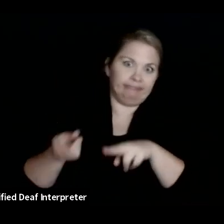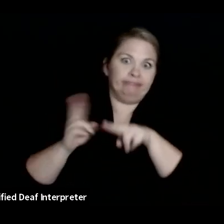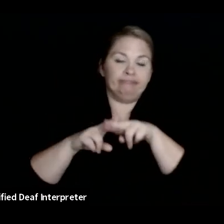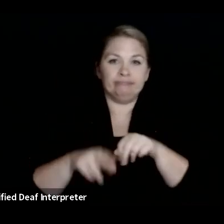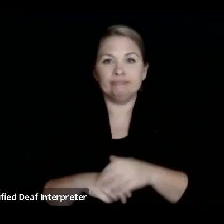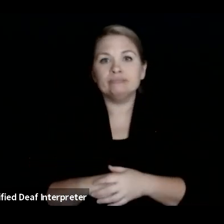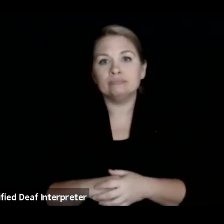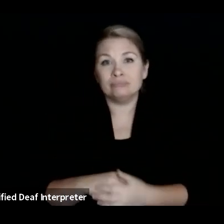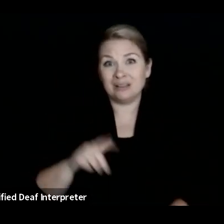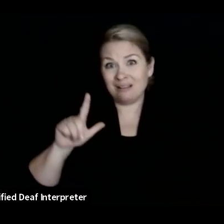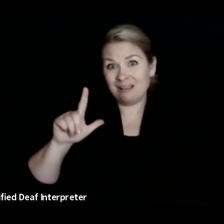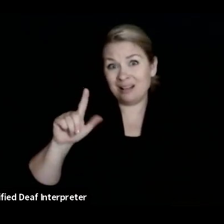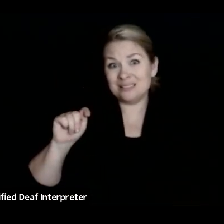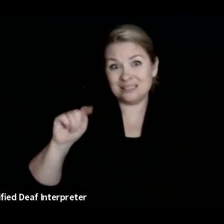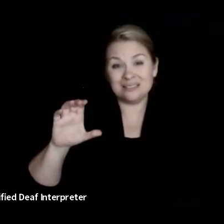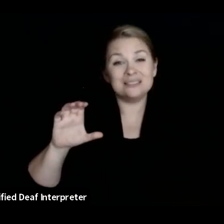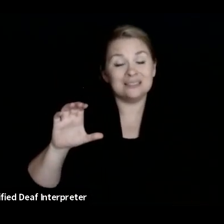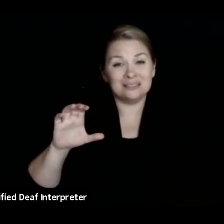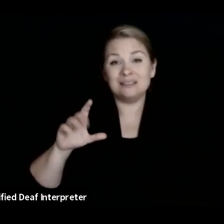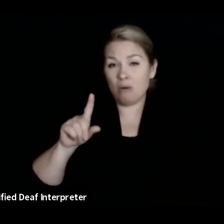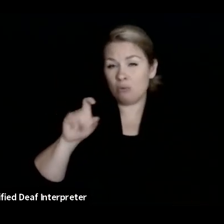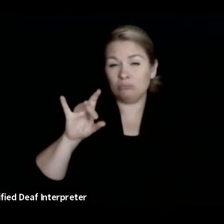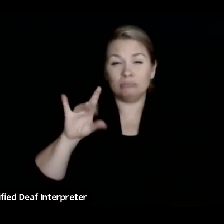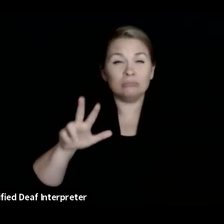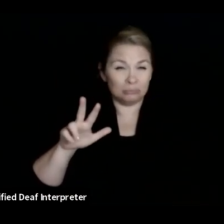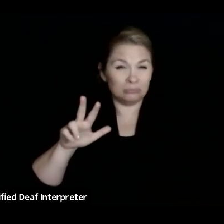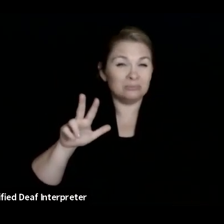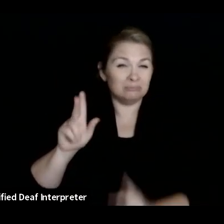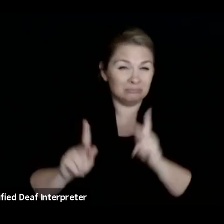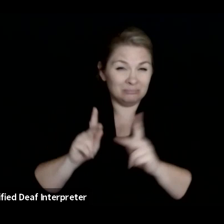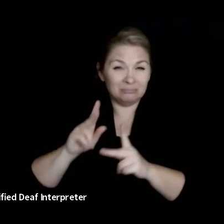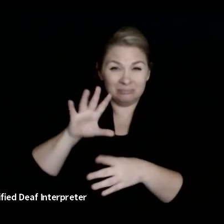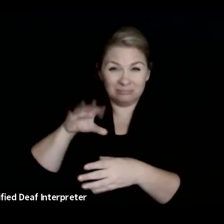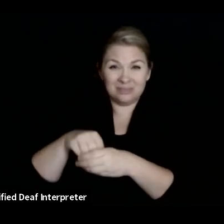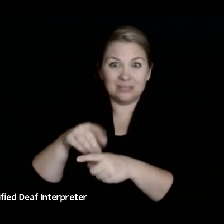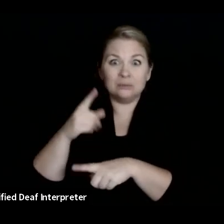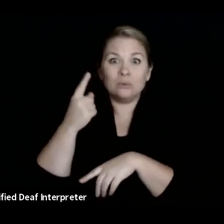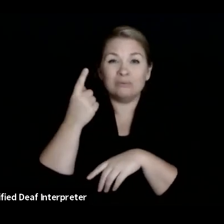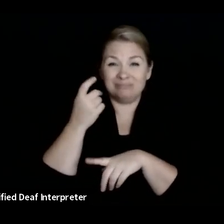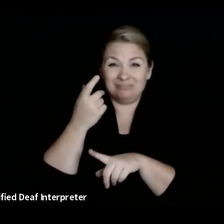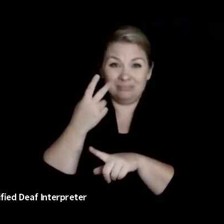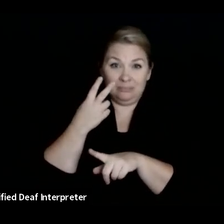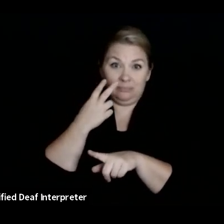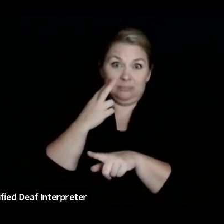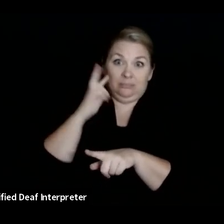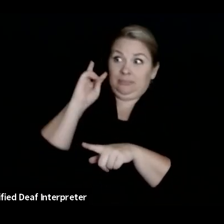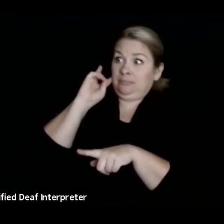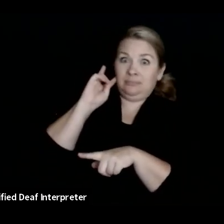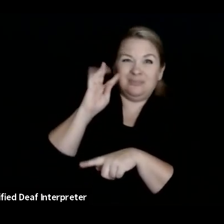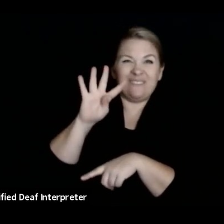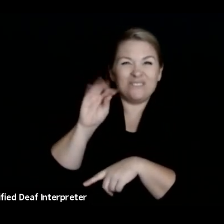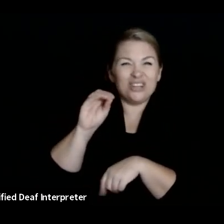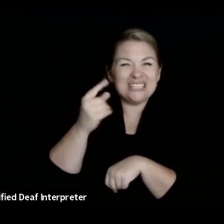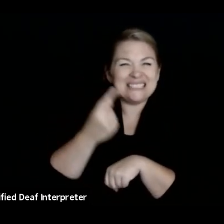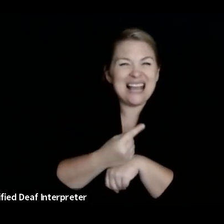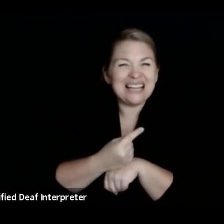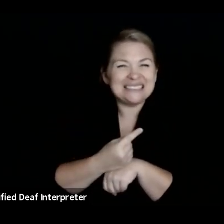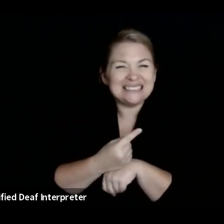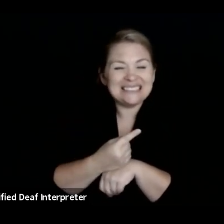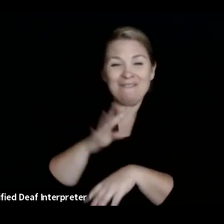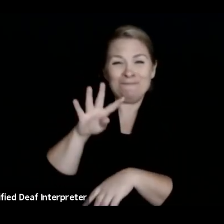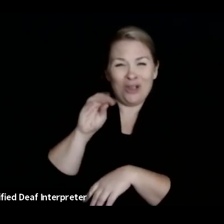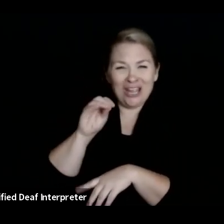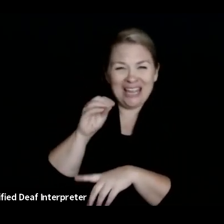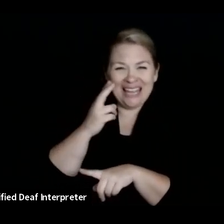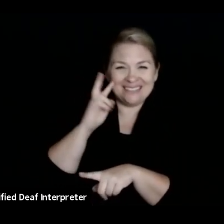and that's up from just 40 cases the day before. And it's important to note that 19 of these cases were